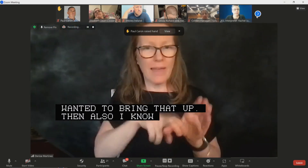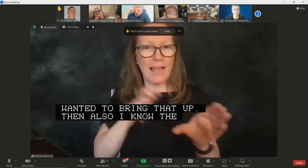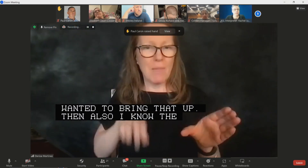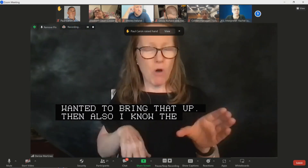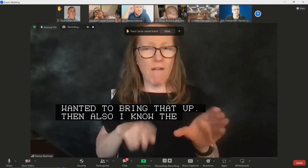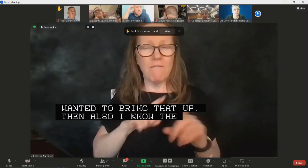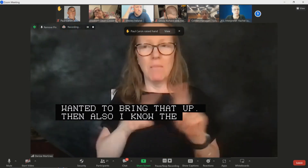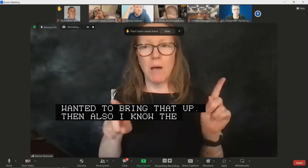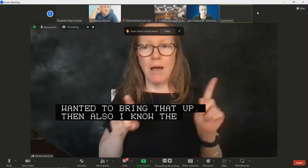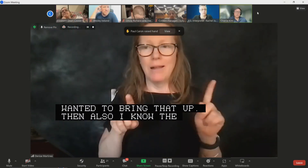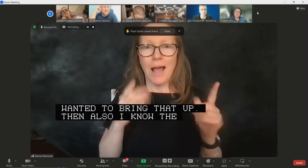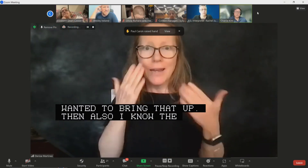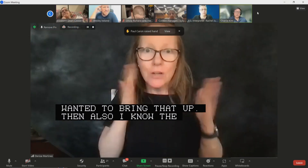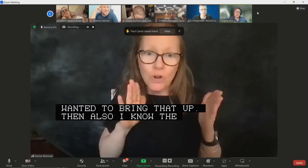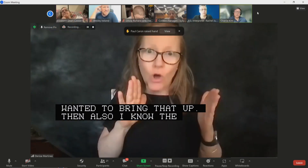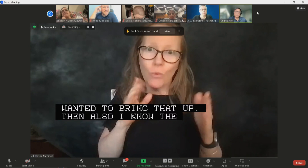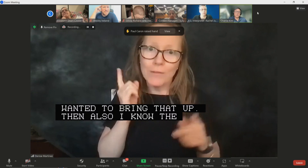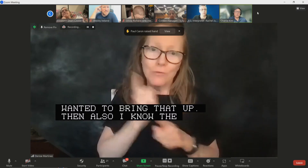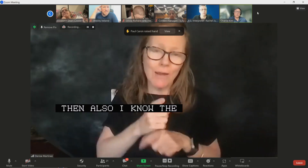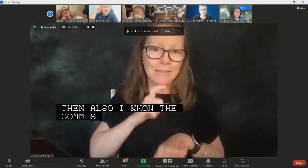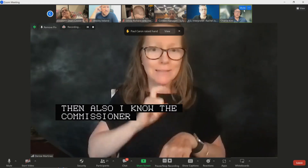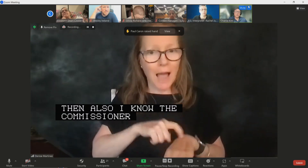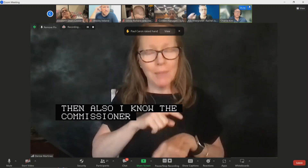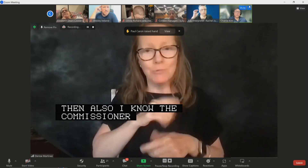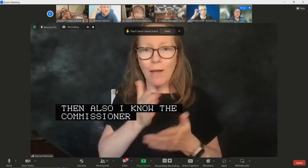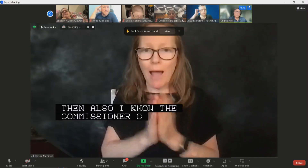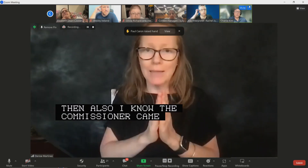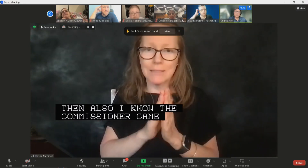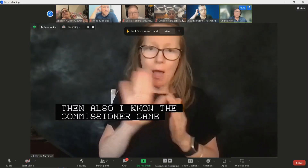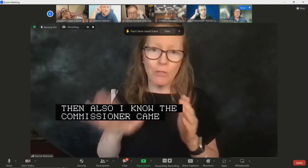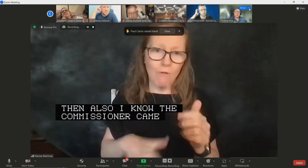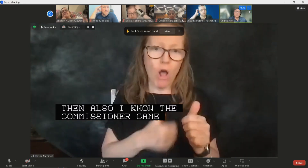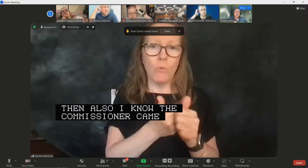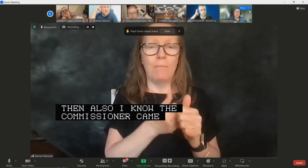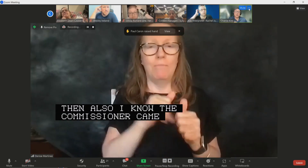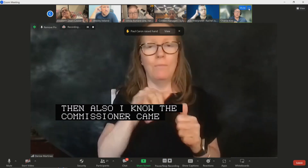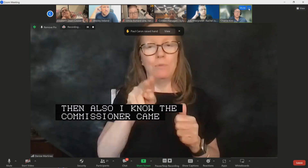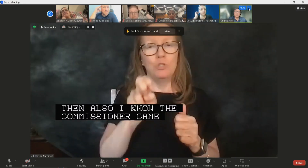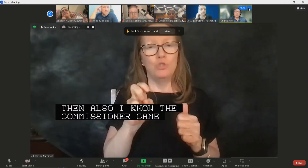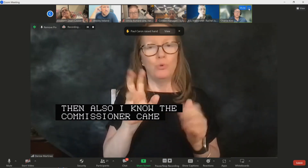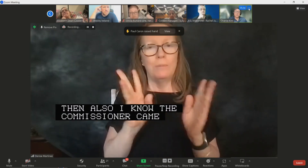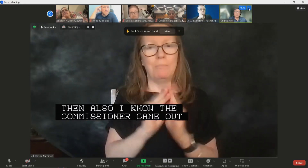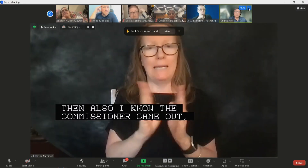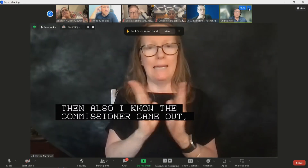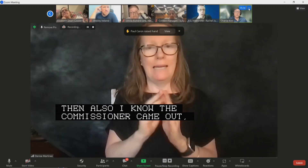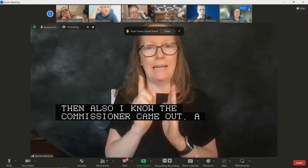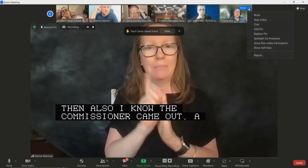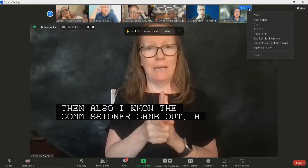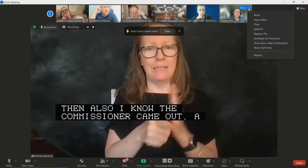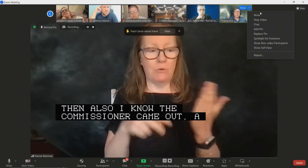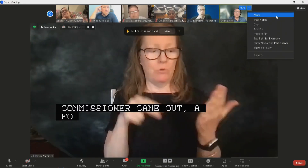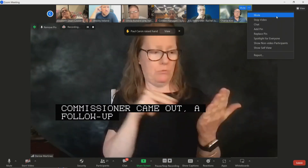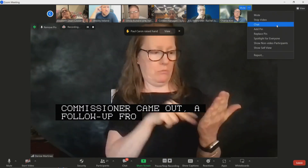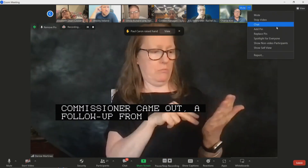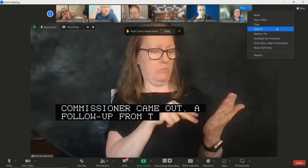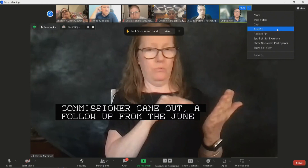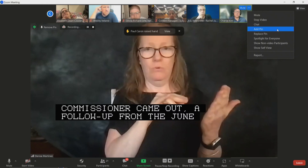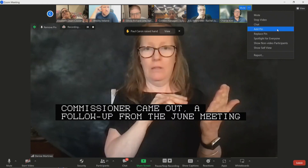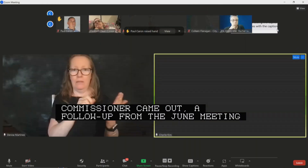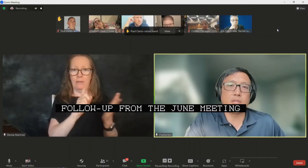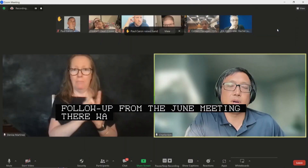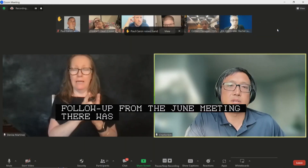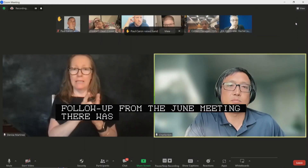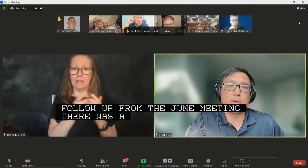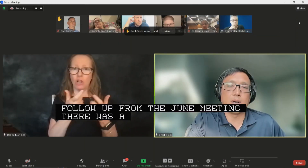follow-up from her meeting minutes from the June meeting. There was a large portion that was dedicated to some of the